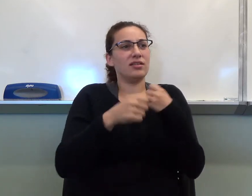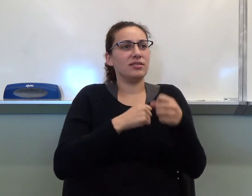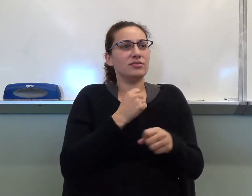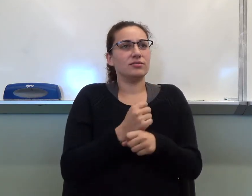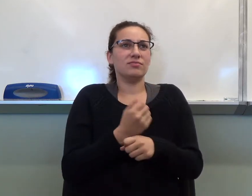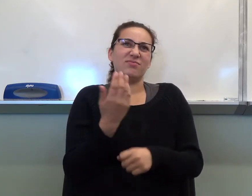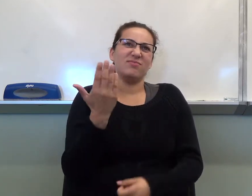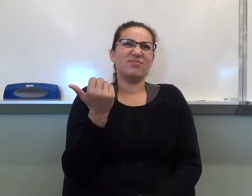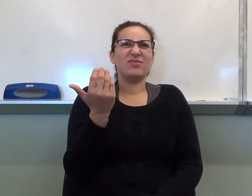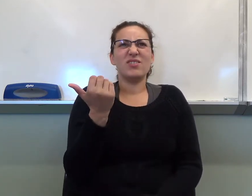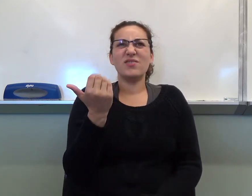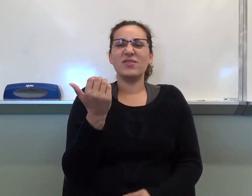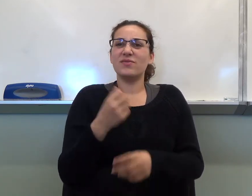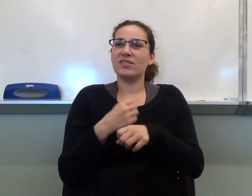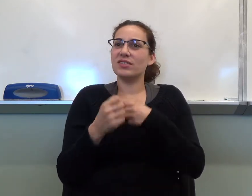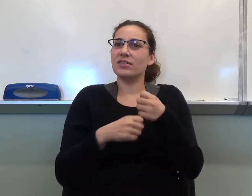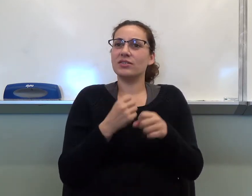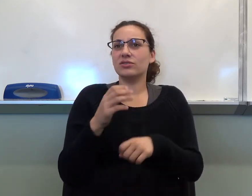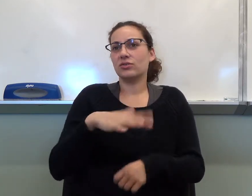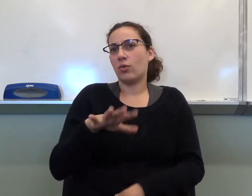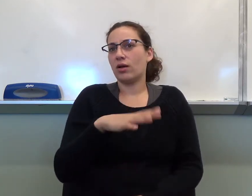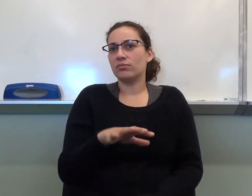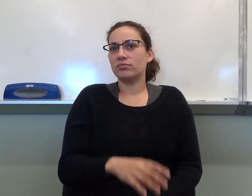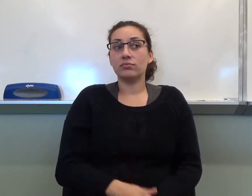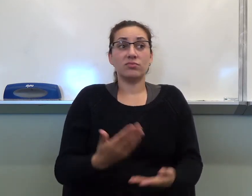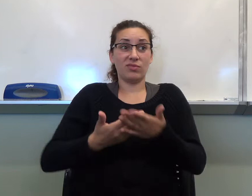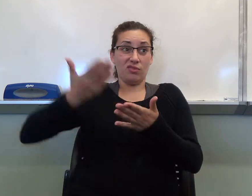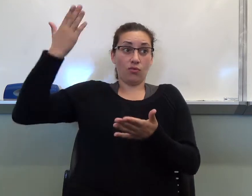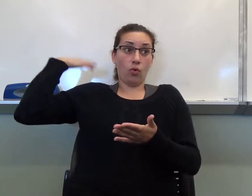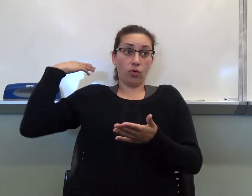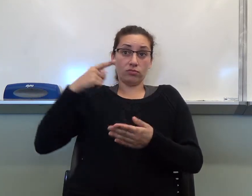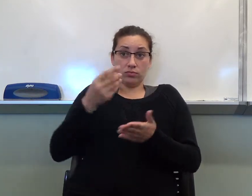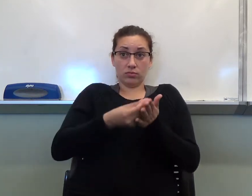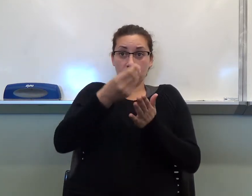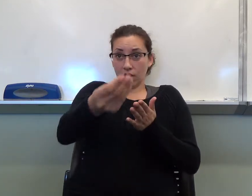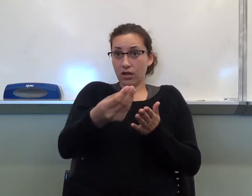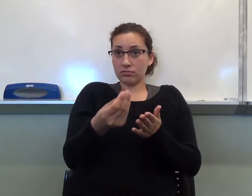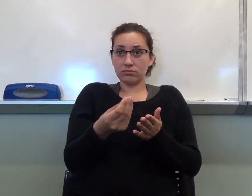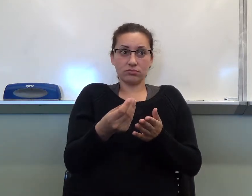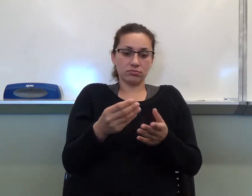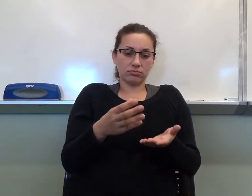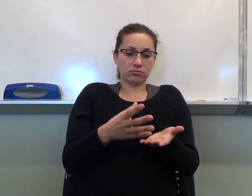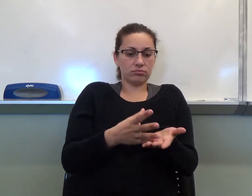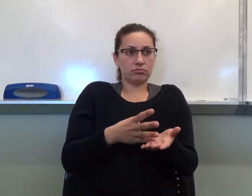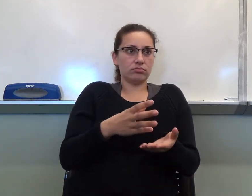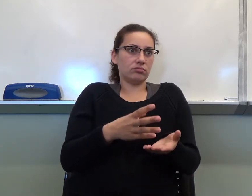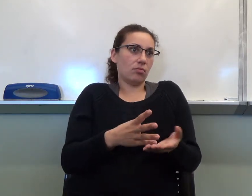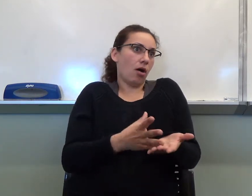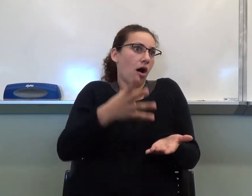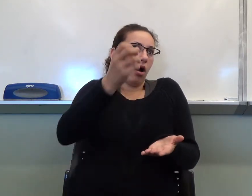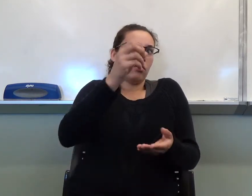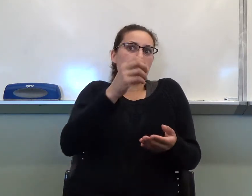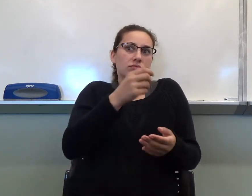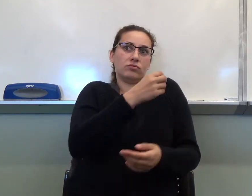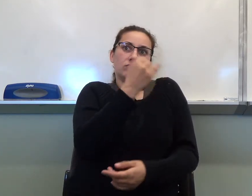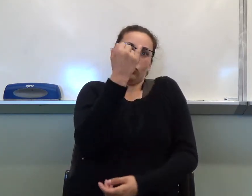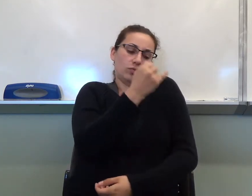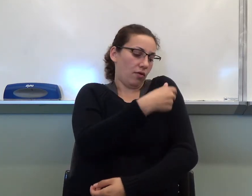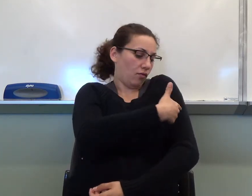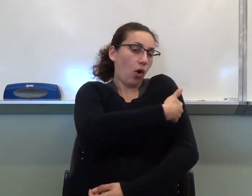15 years, something like that. Before that, if you bought a container of Coke, it would not say liter on it, but now it does. So in other